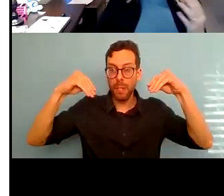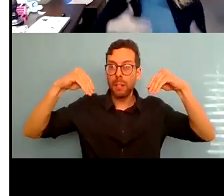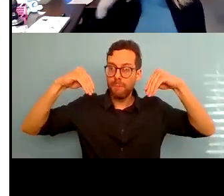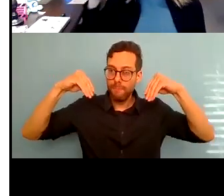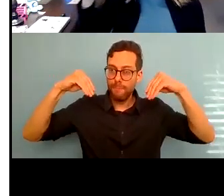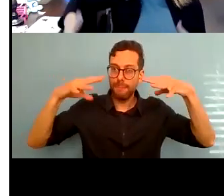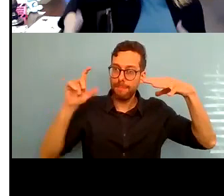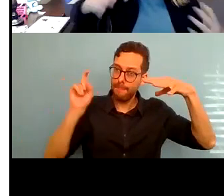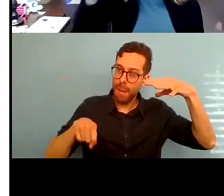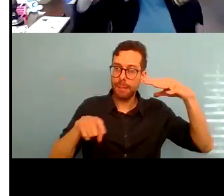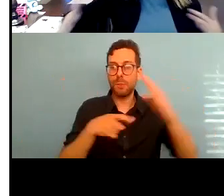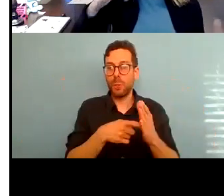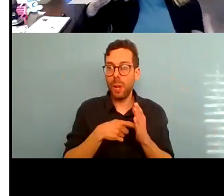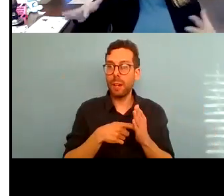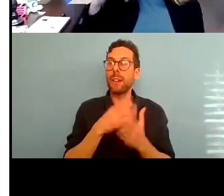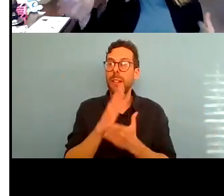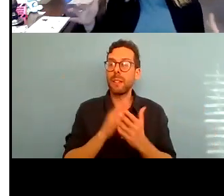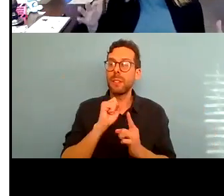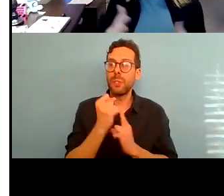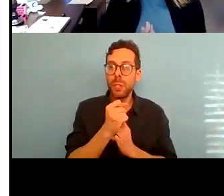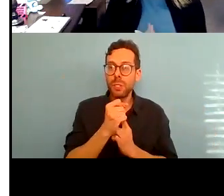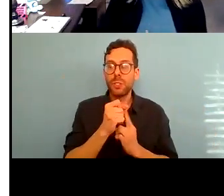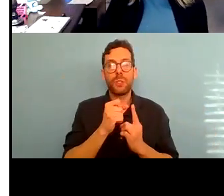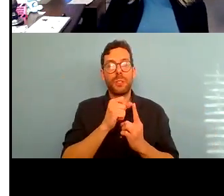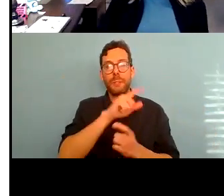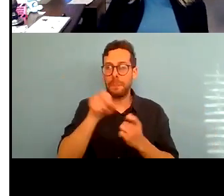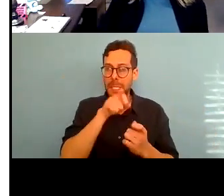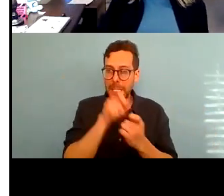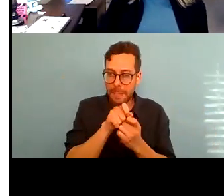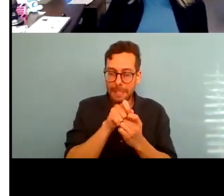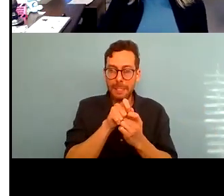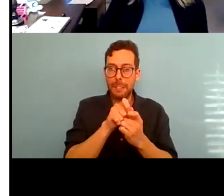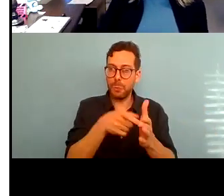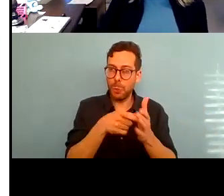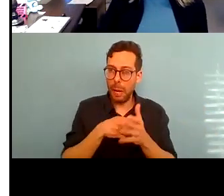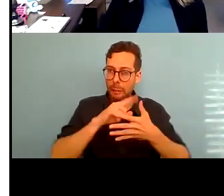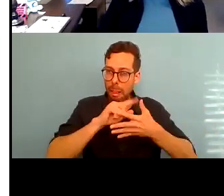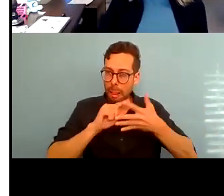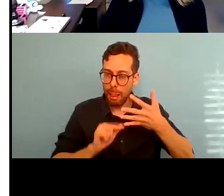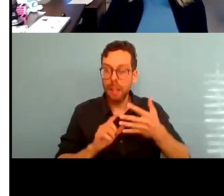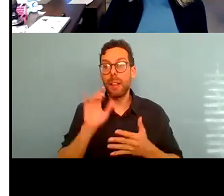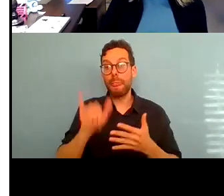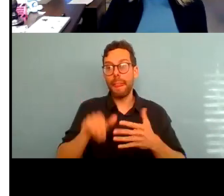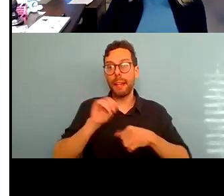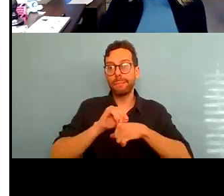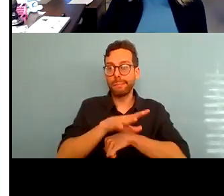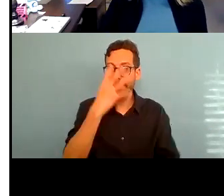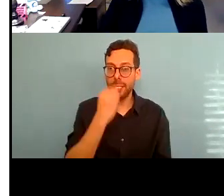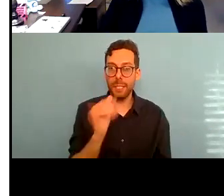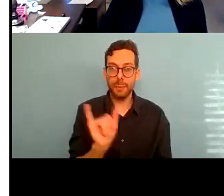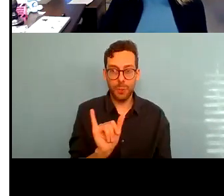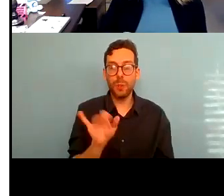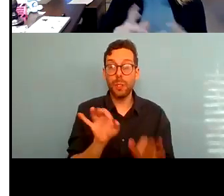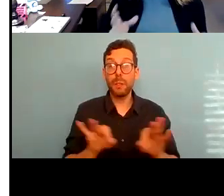certain scenarios have to have exactly, certain ways and certain things. And so certainly that has an impact on sleep too. And so those are important things for us